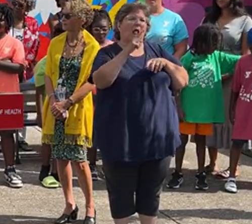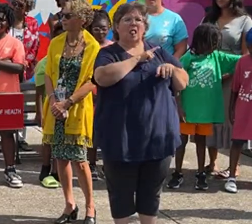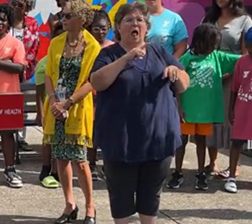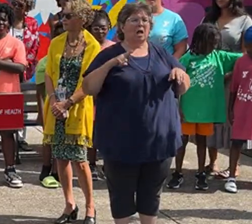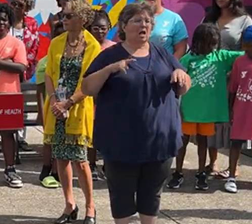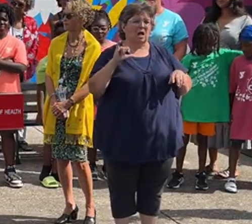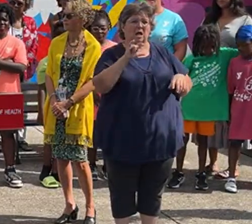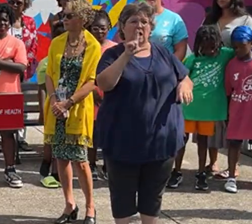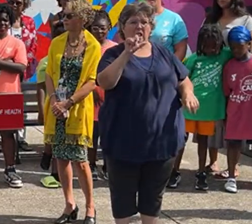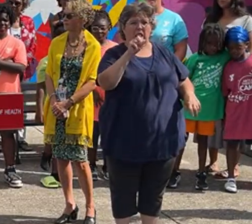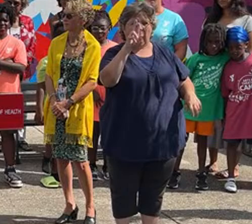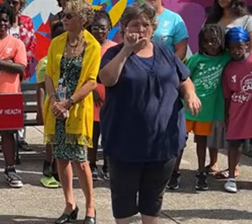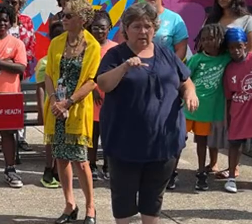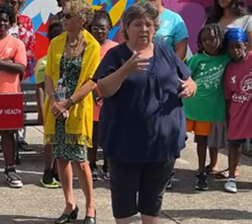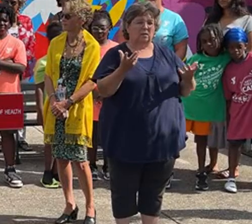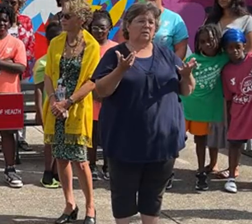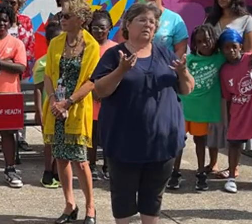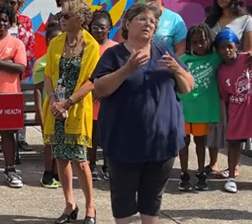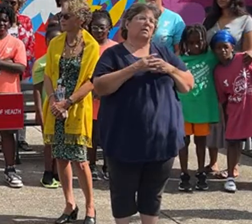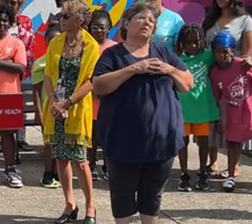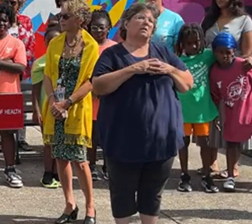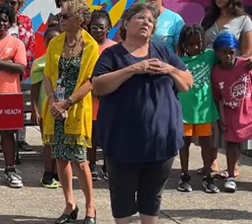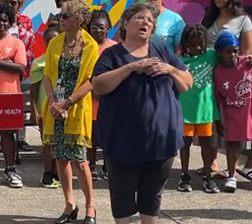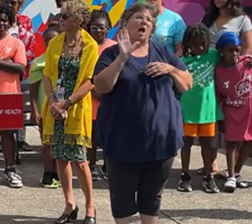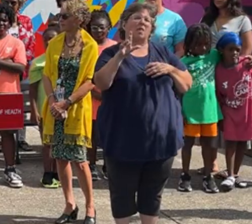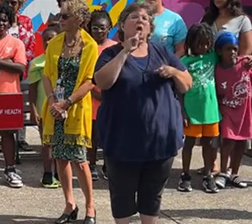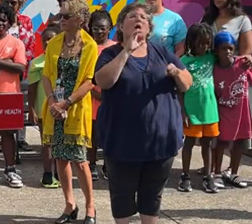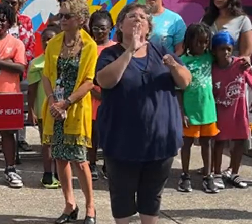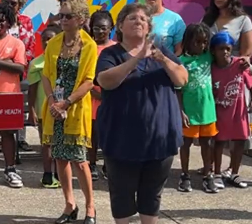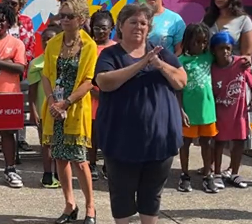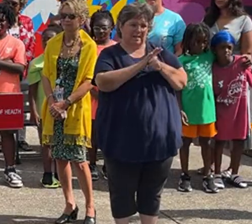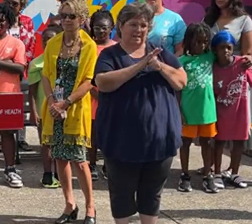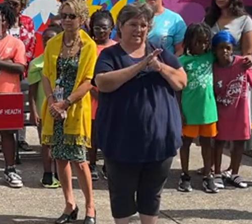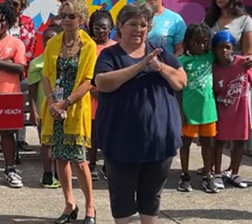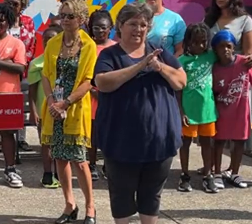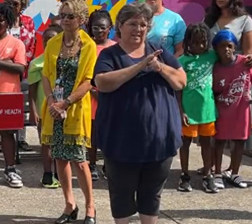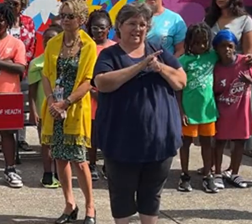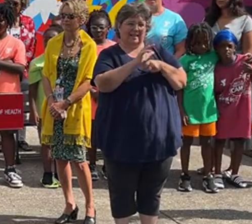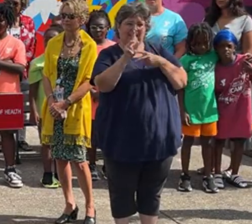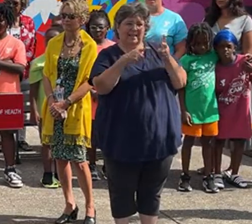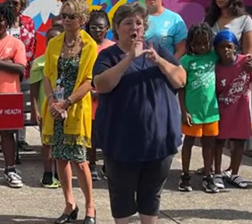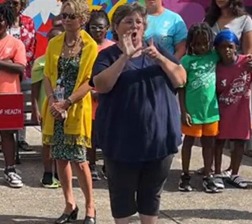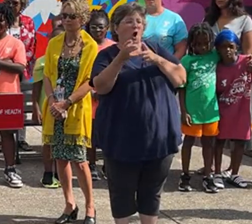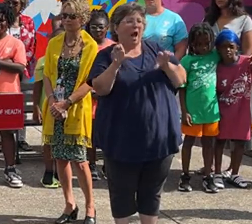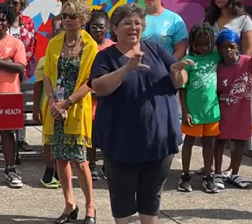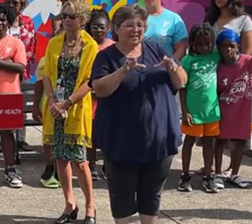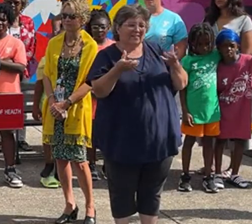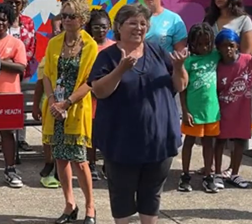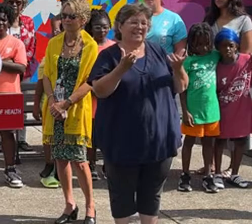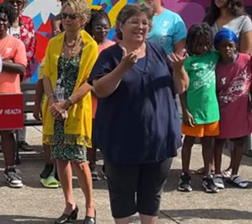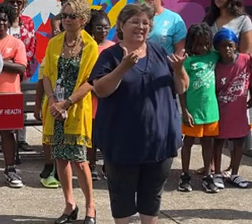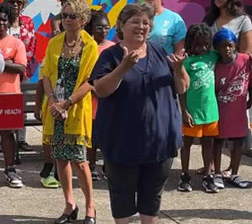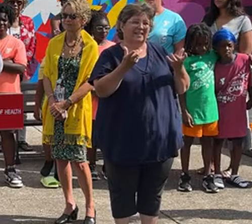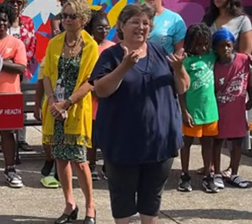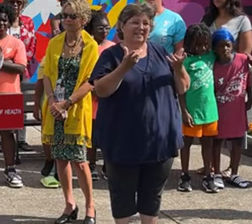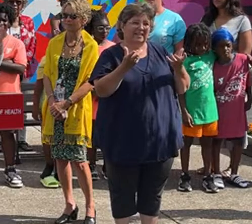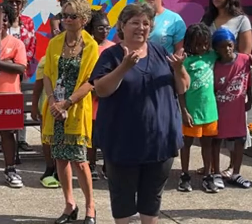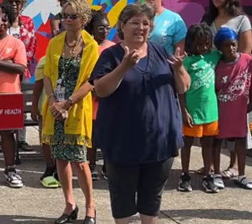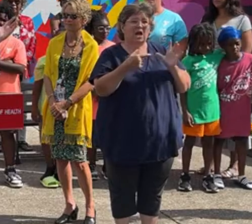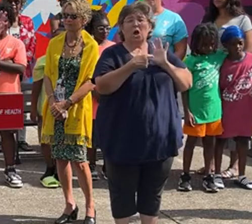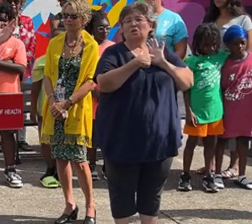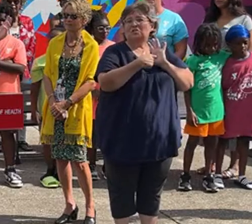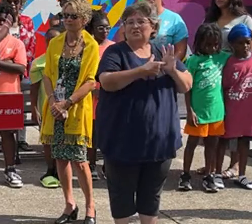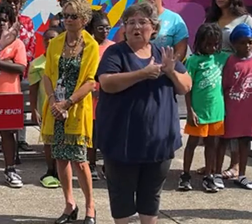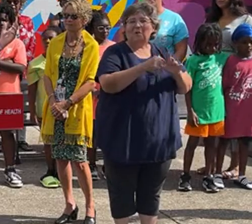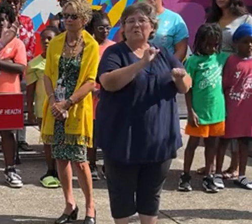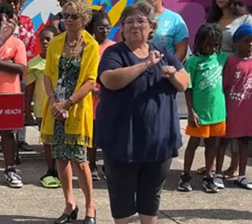legislators like Legislator Dupree. And it's their commitment to this kind of cultural activity, bringing light to the